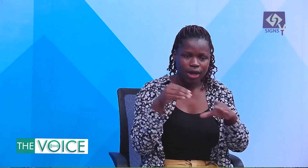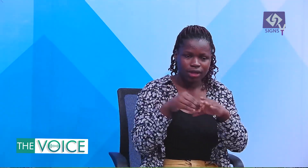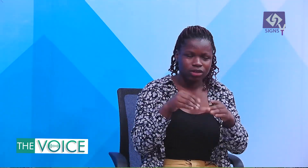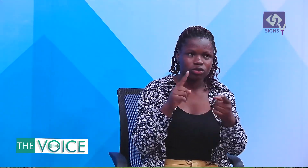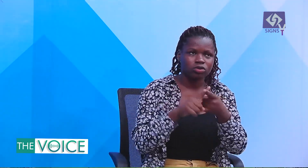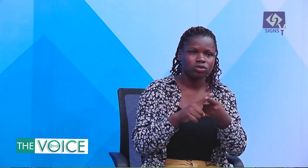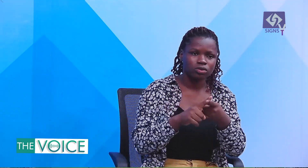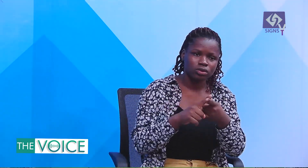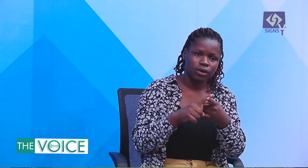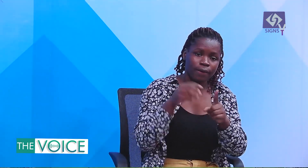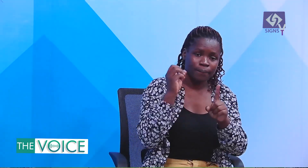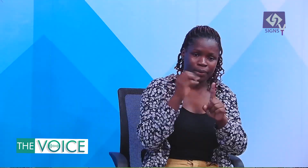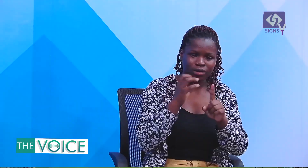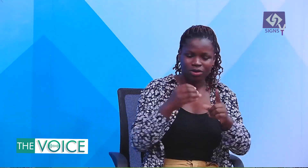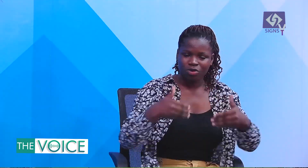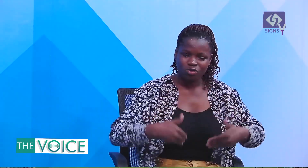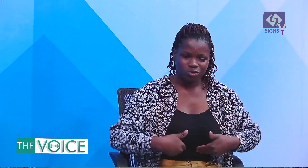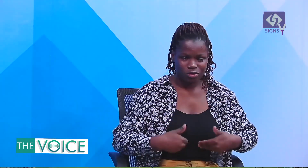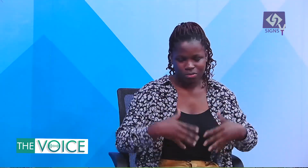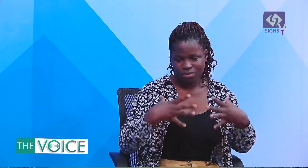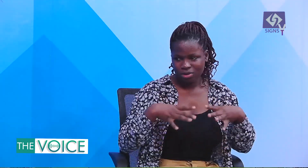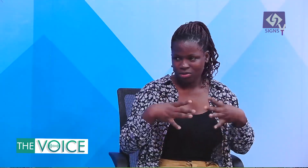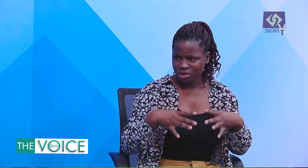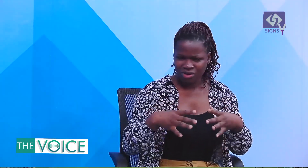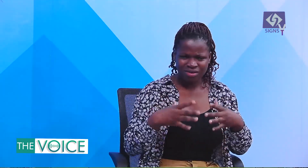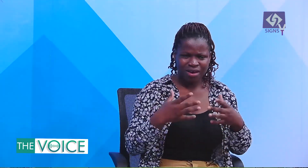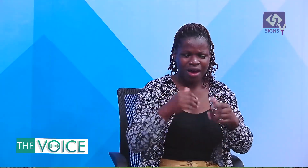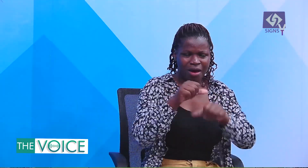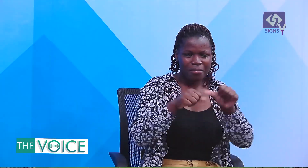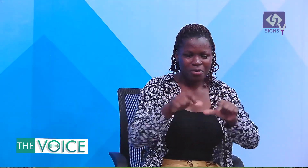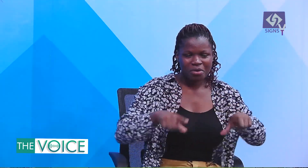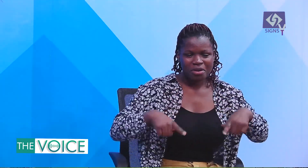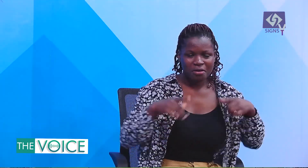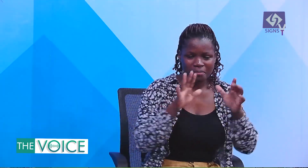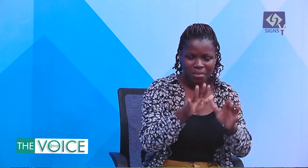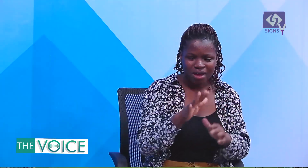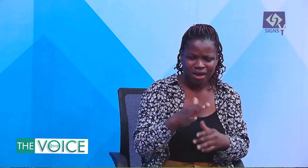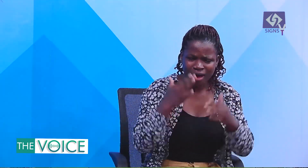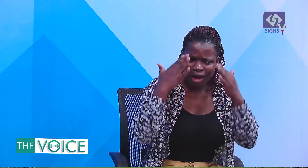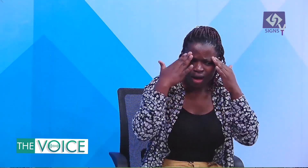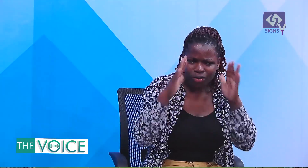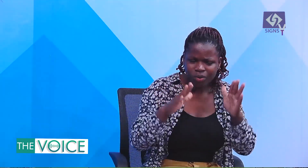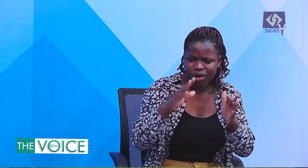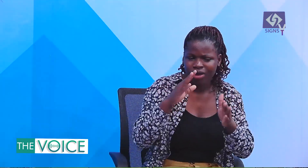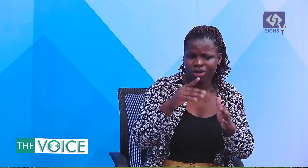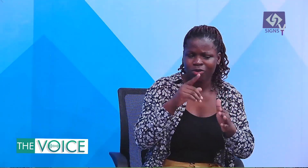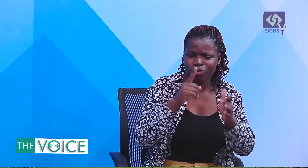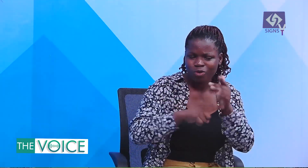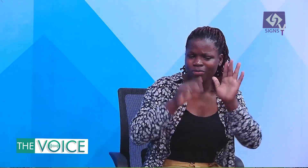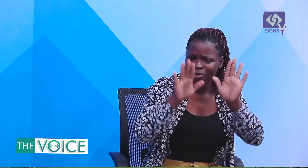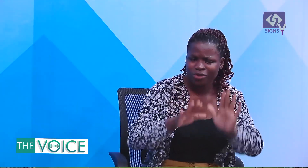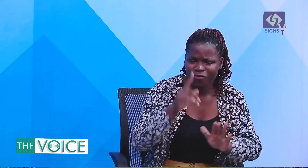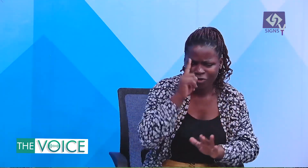So that is a very big difference which I really want to point out. And also there's also advocacy for young people to